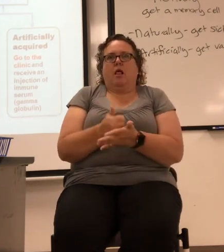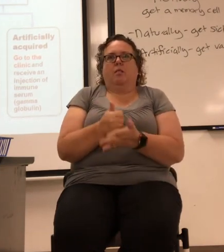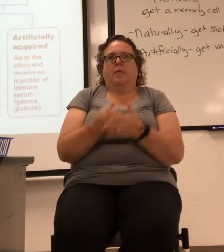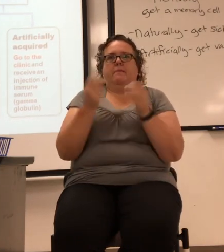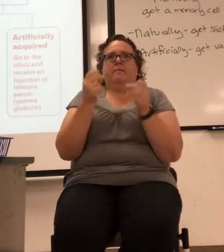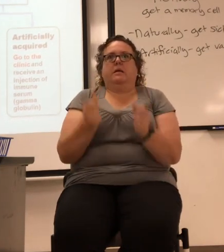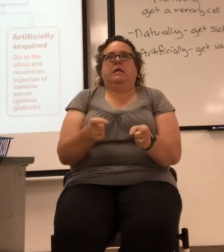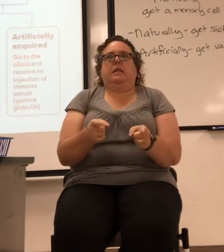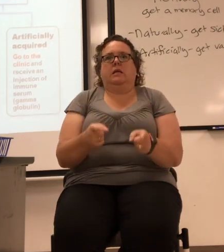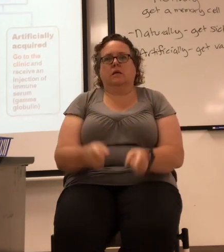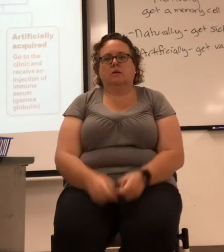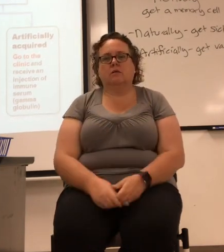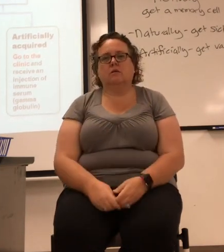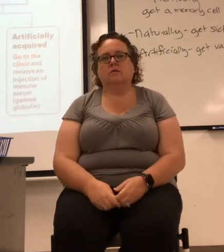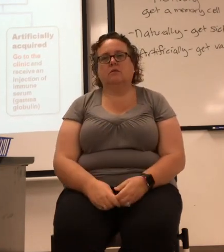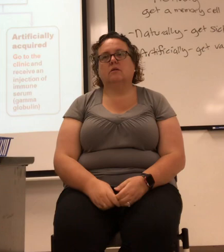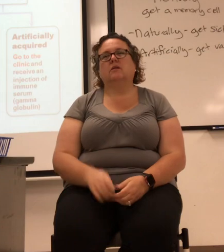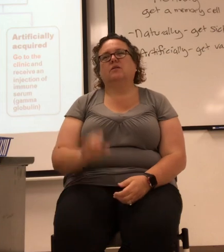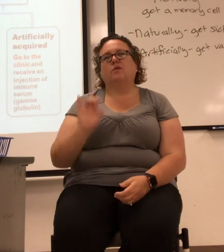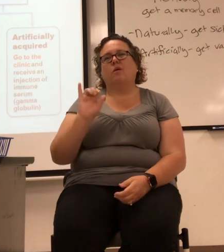immediately. So that's